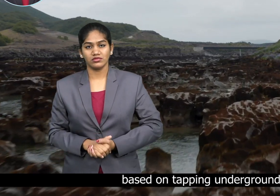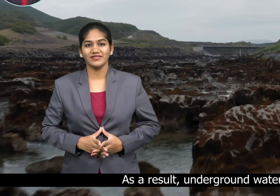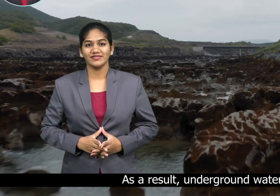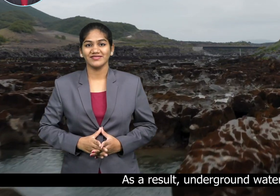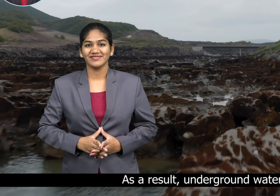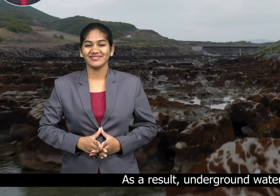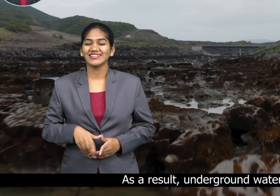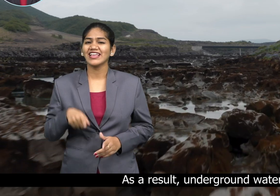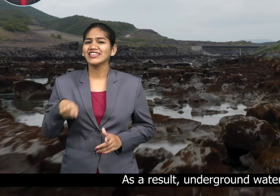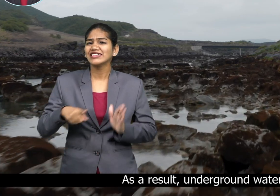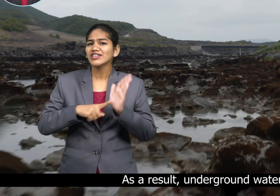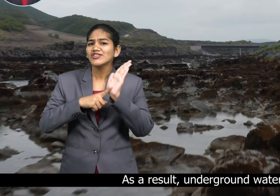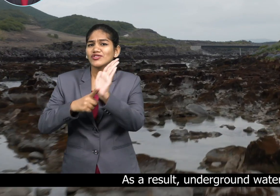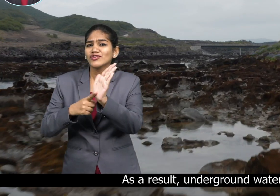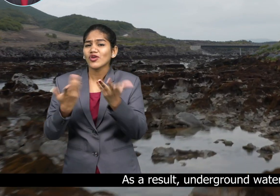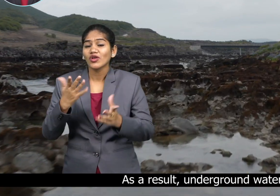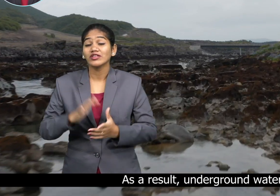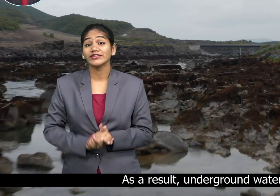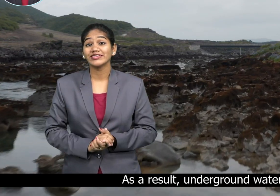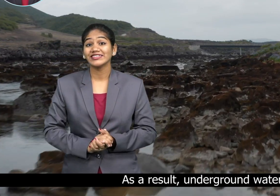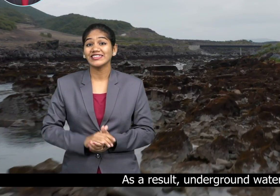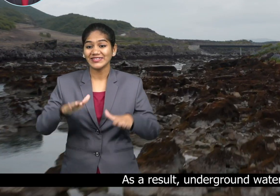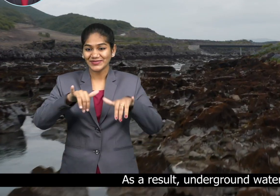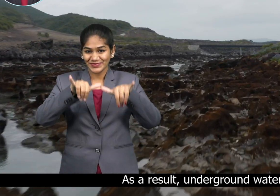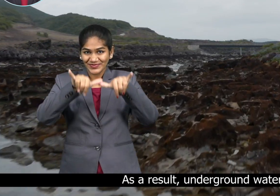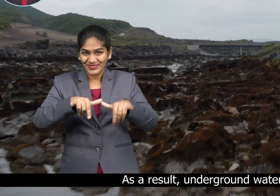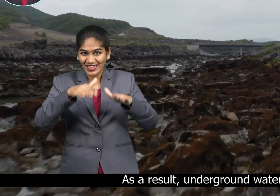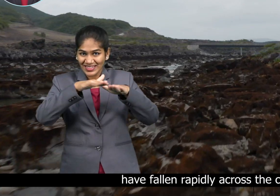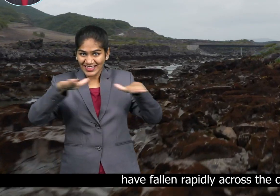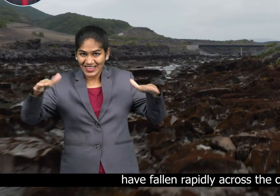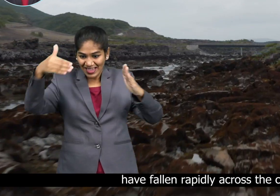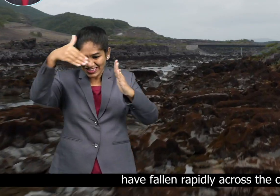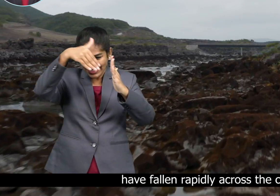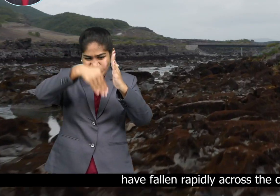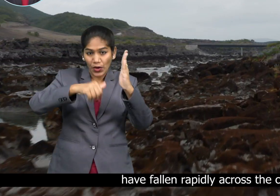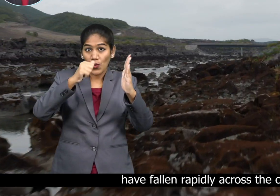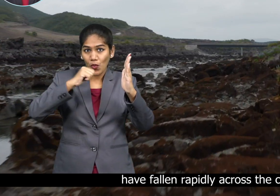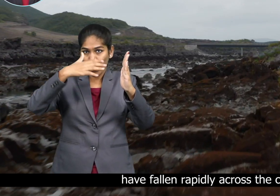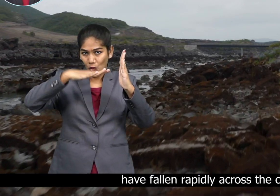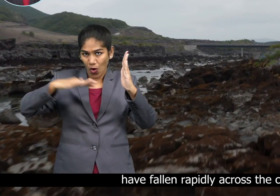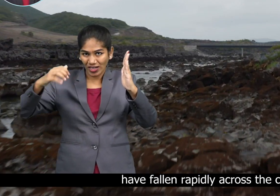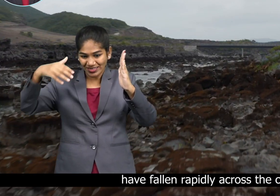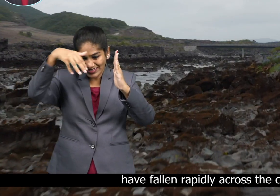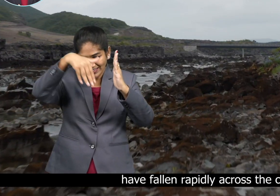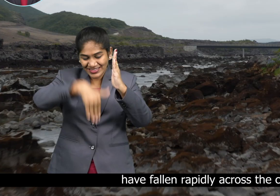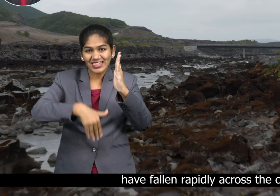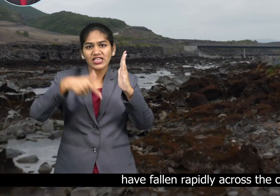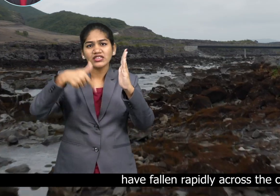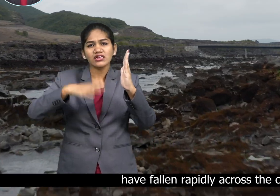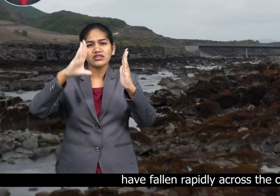As a result, underground water tables have fallen rapidly across the country.